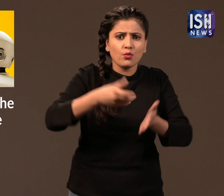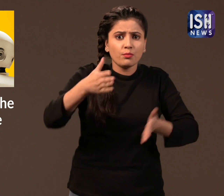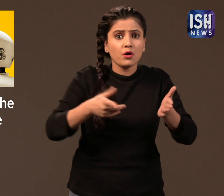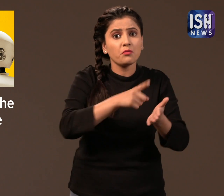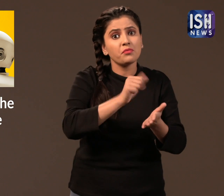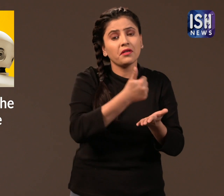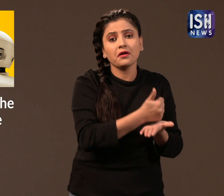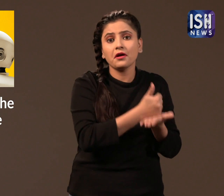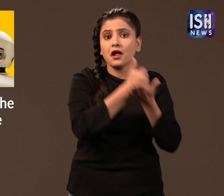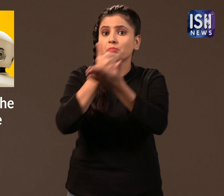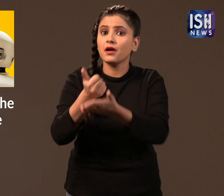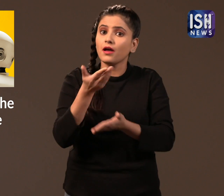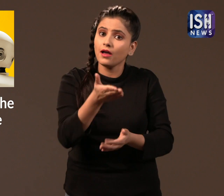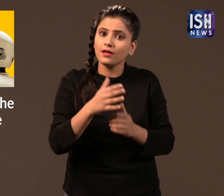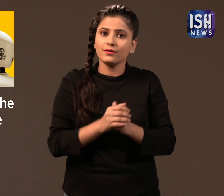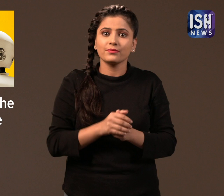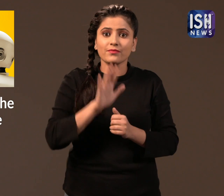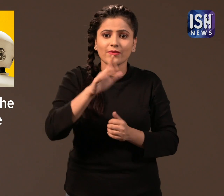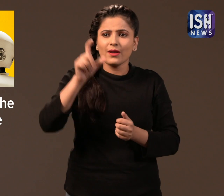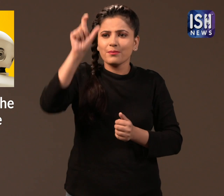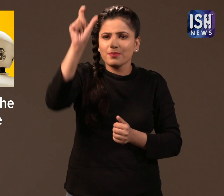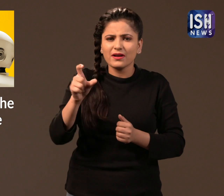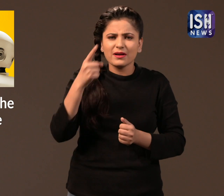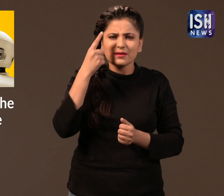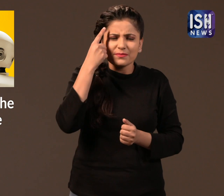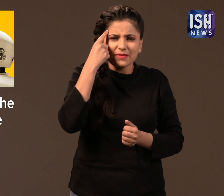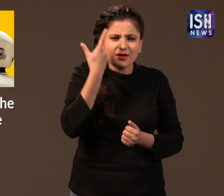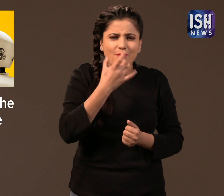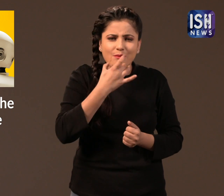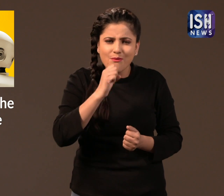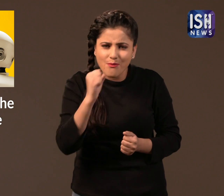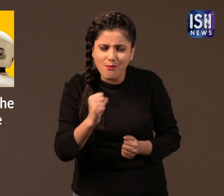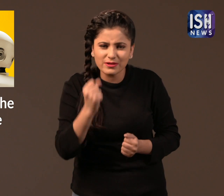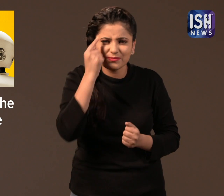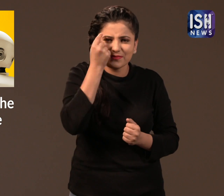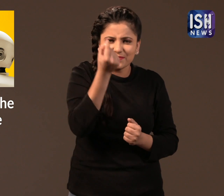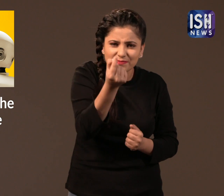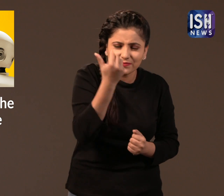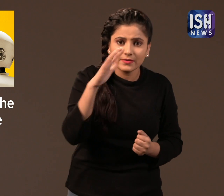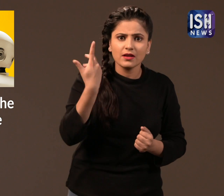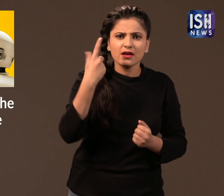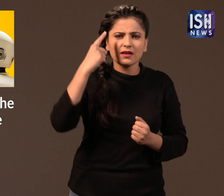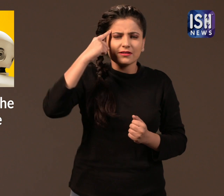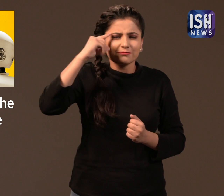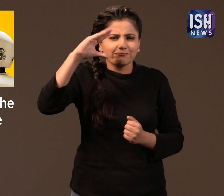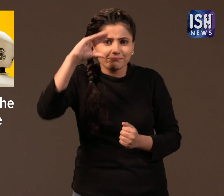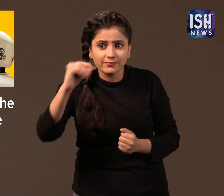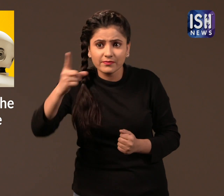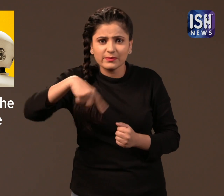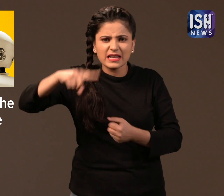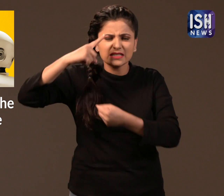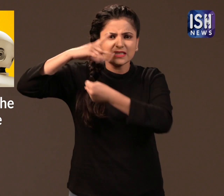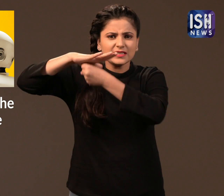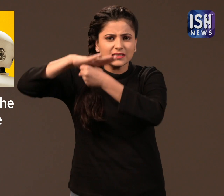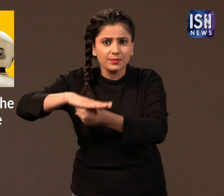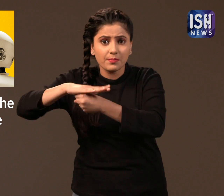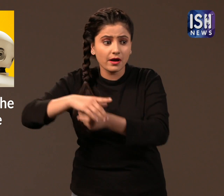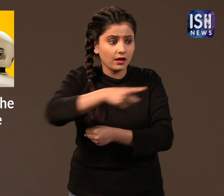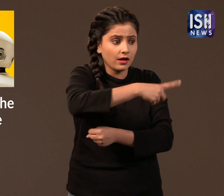The robot will be able to help with this. Elderly people with dementia, memory loss and stress